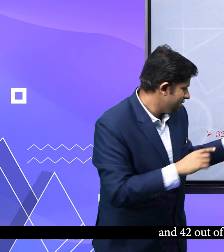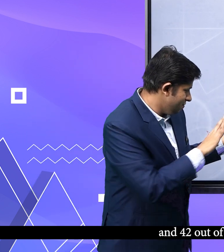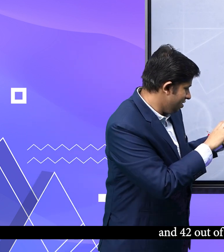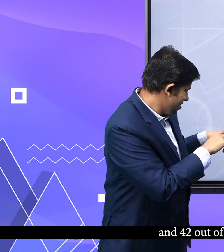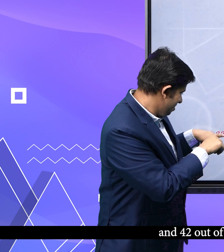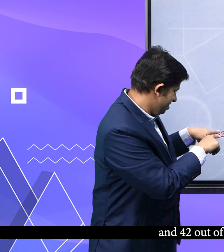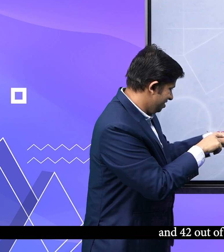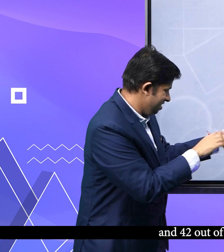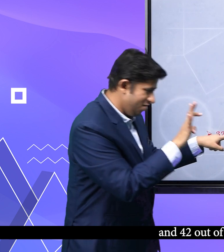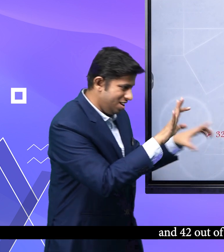50.